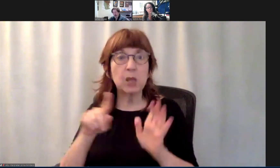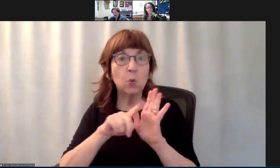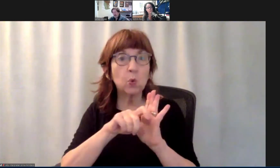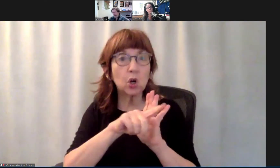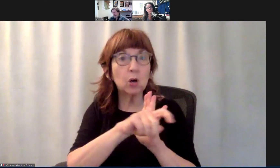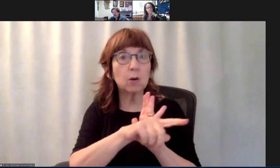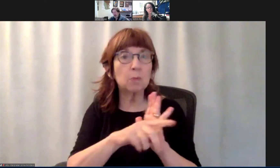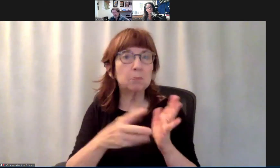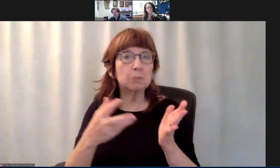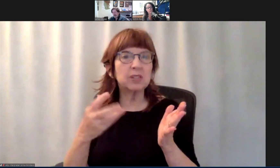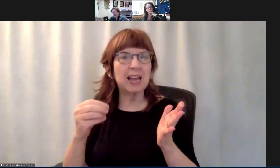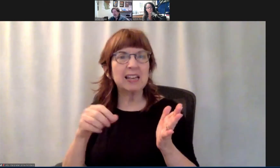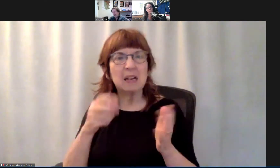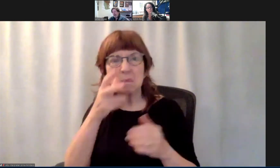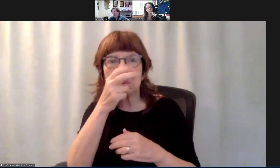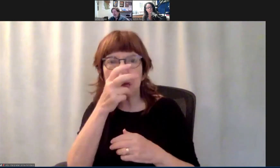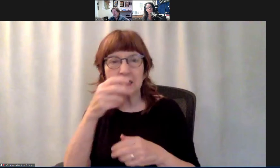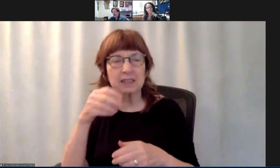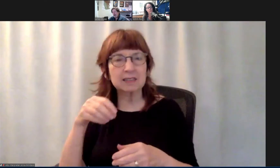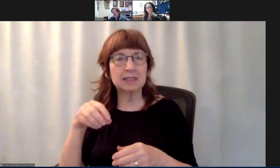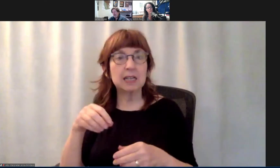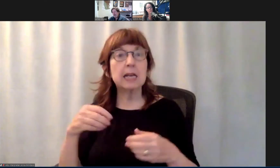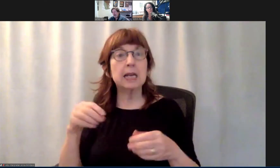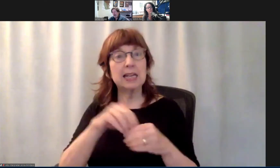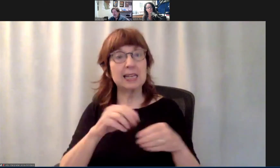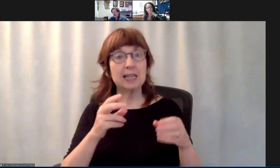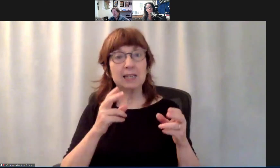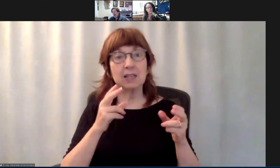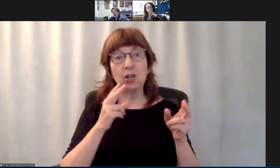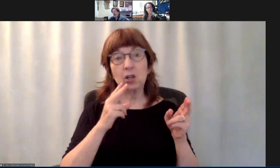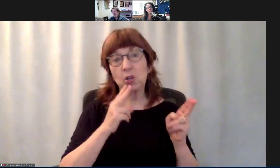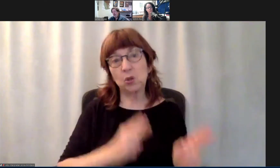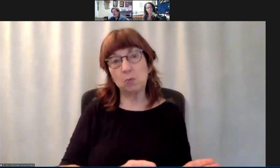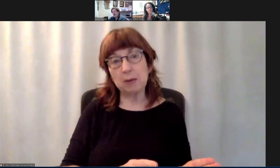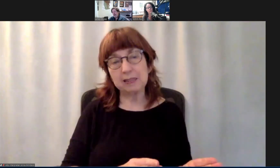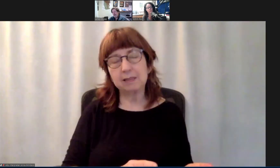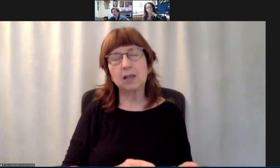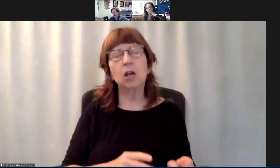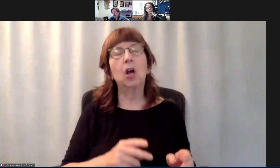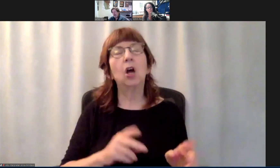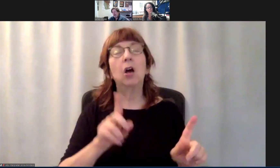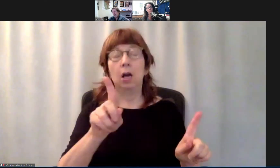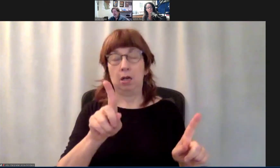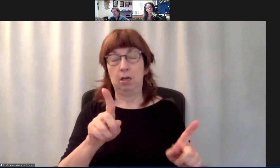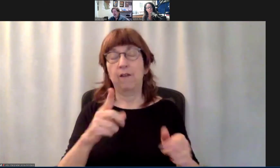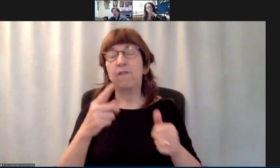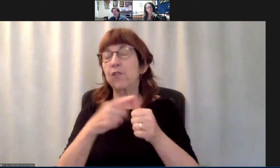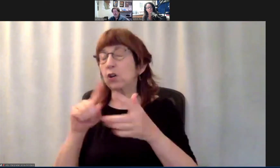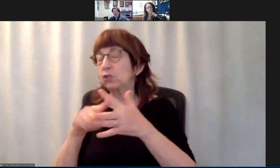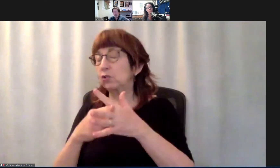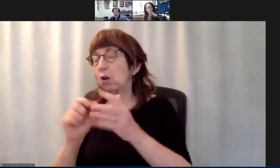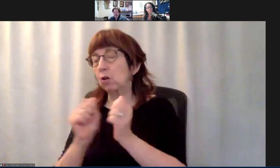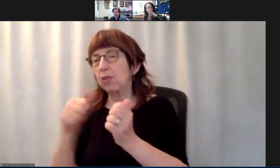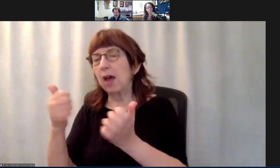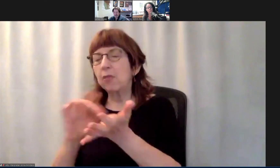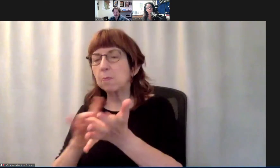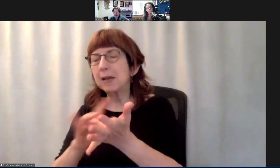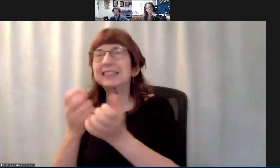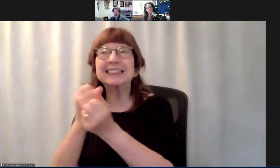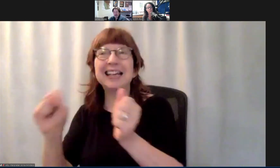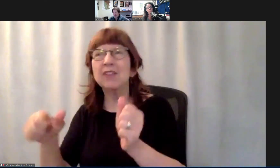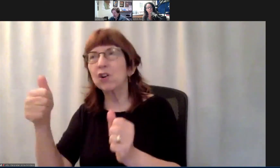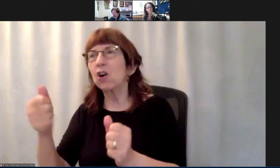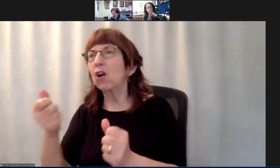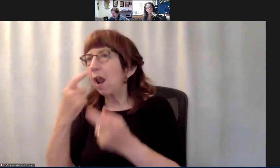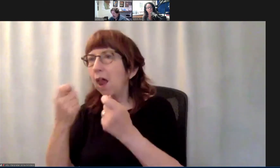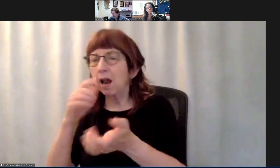worms and other parasites. In humans, it's used for these parasites when all of the other safer things have proven ineffective.